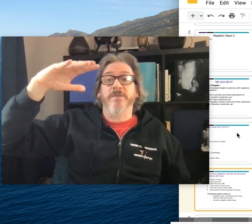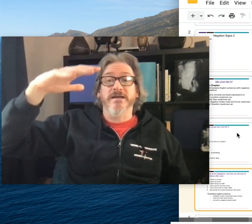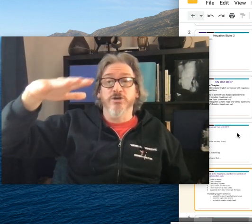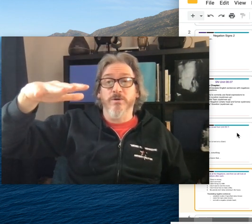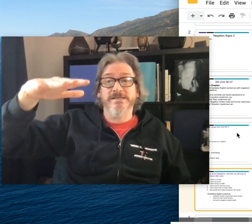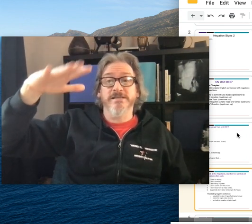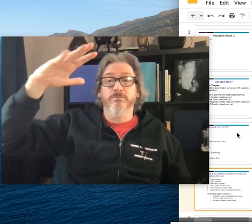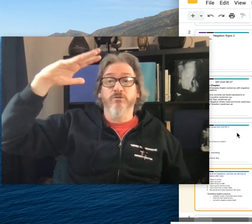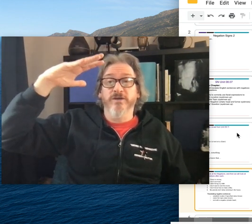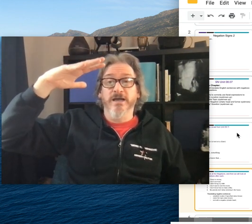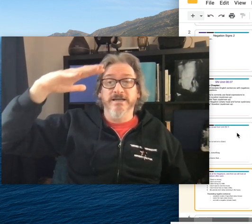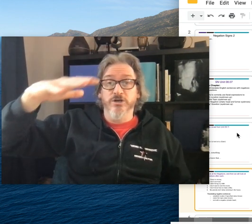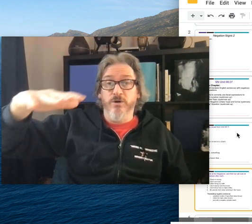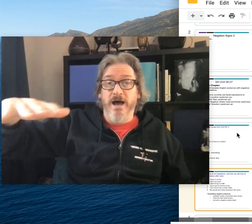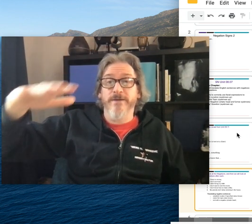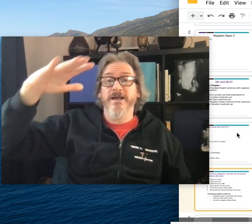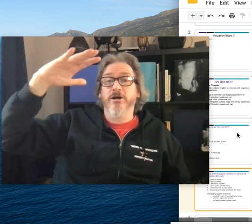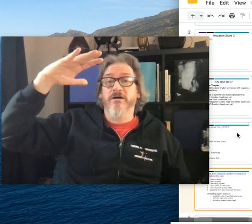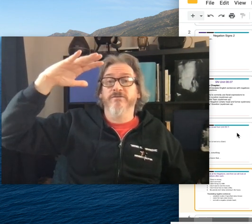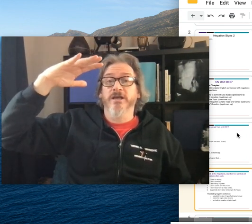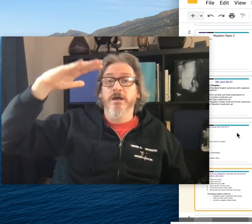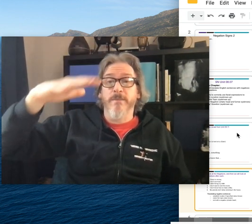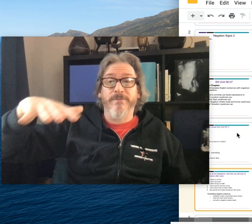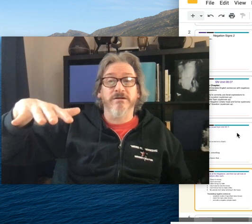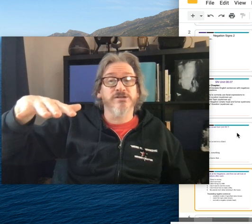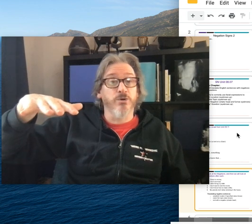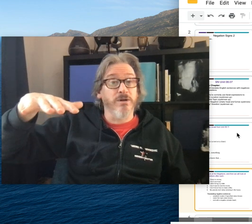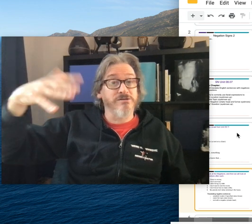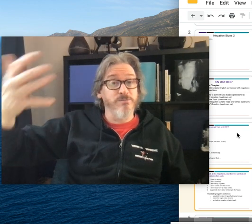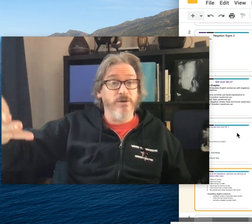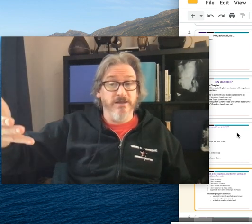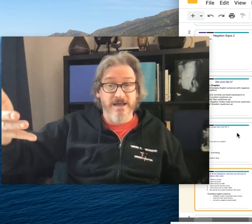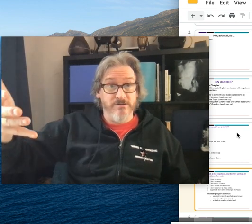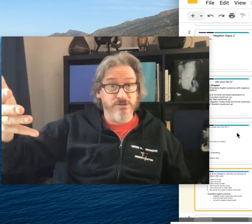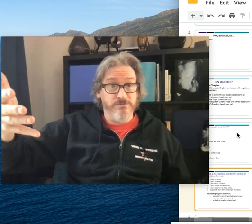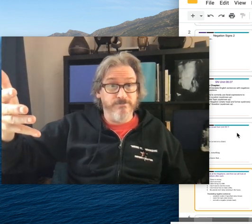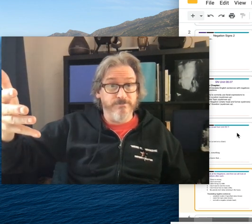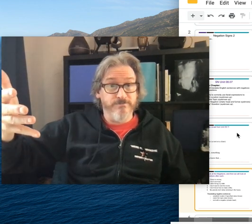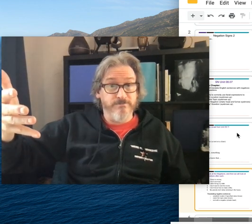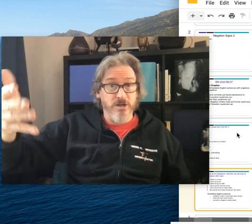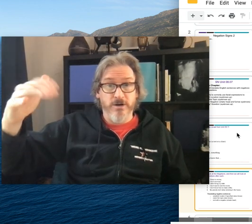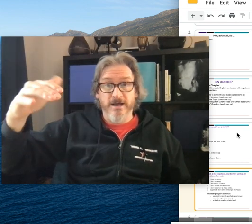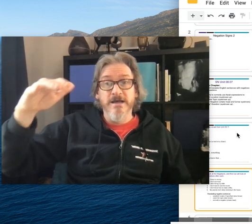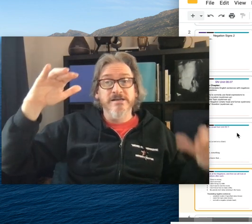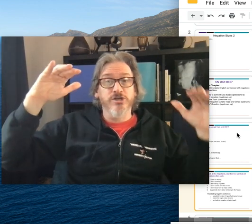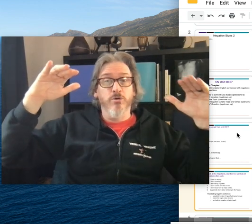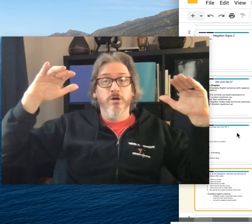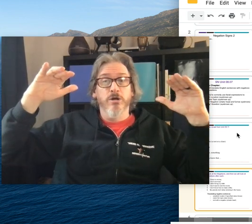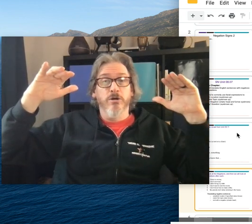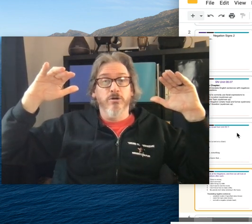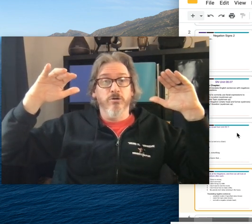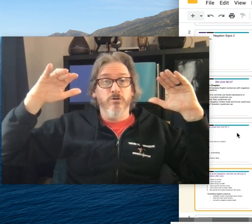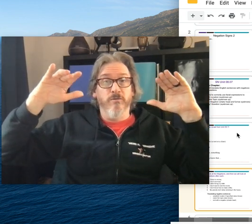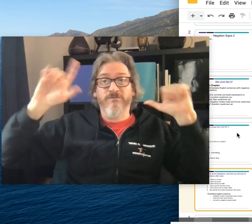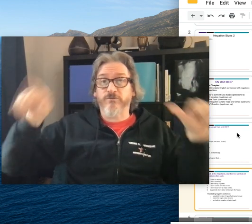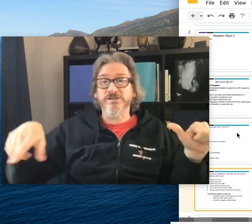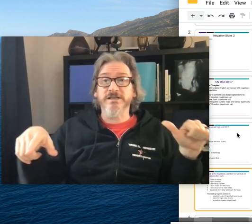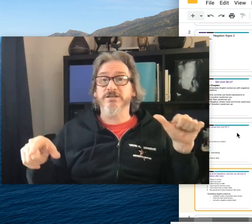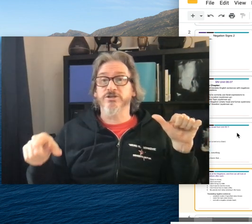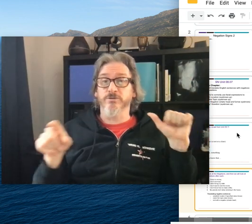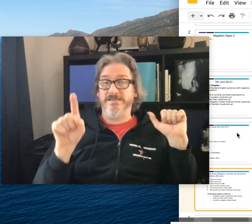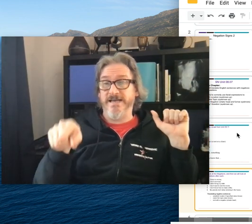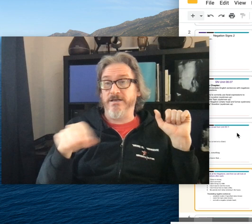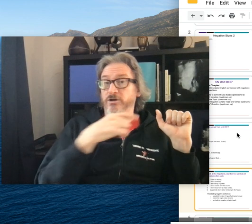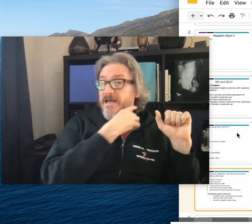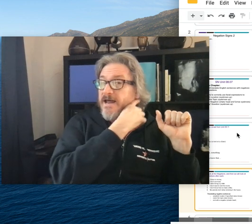USB. I don't want to see the movie. I don't know how to make coffee. My parents don't allow smoking in the house. Okay. So first